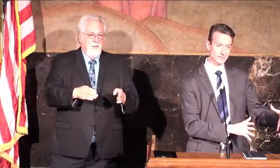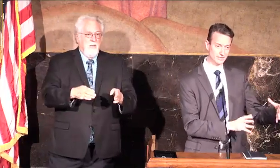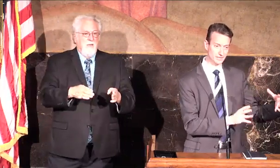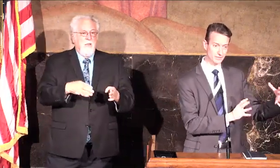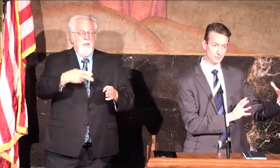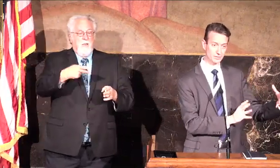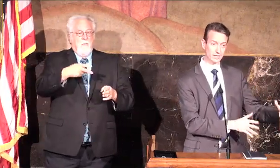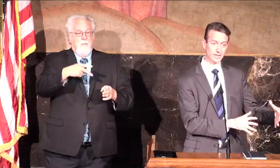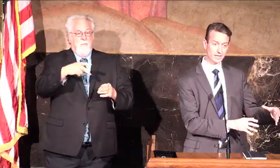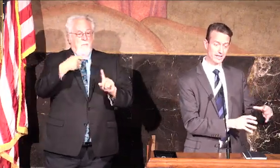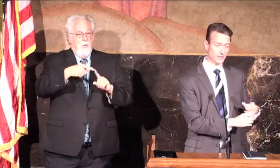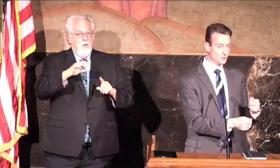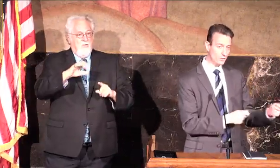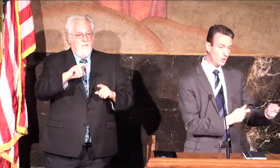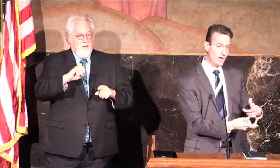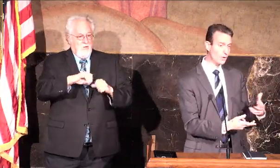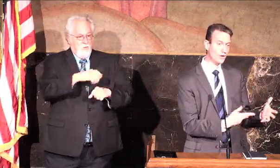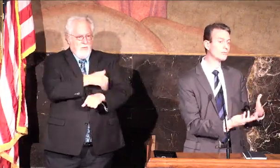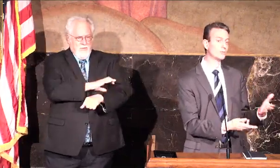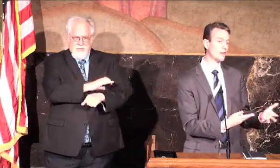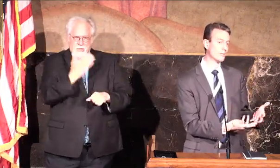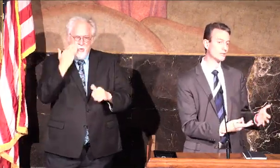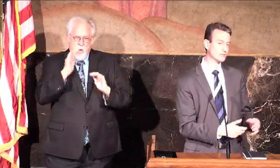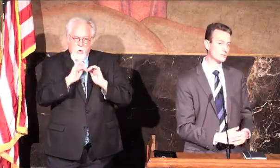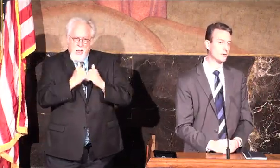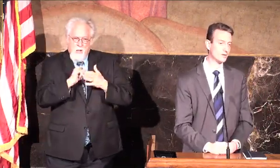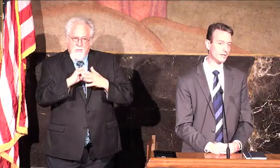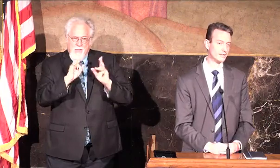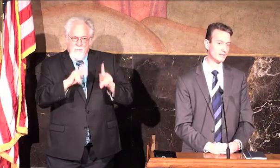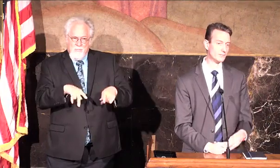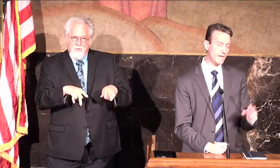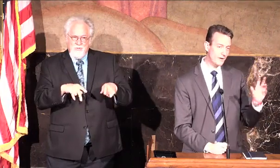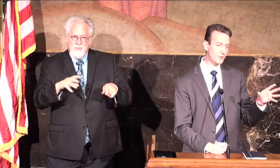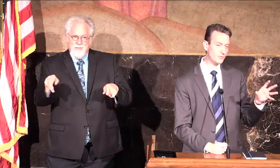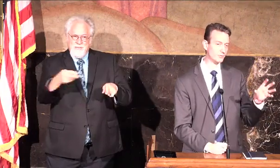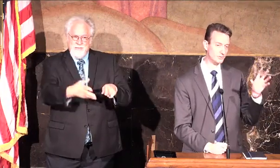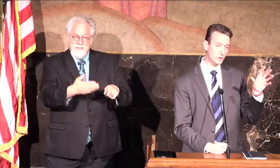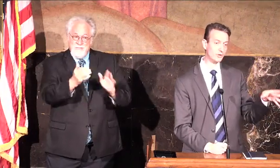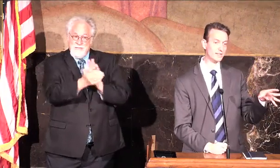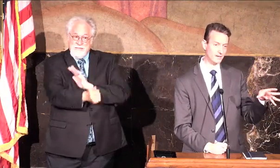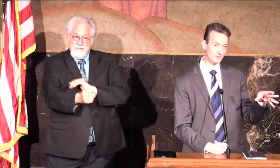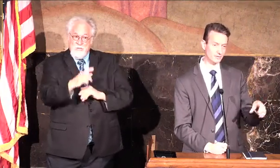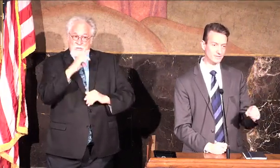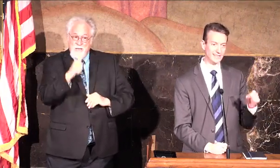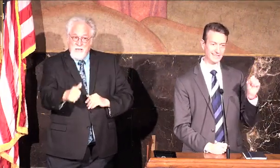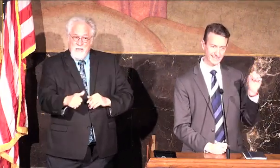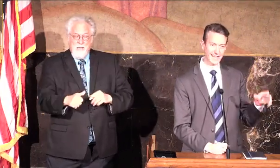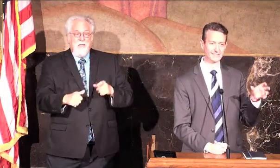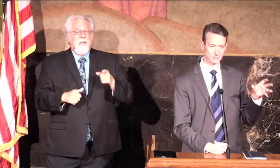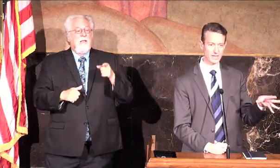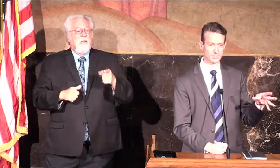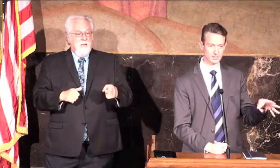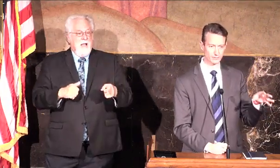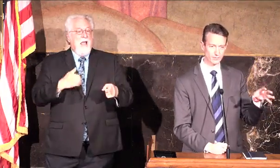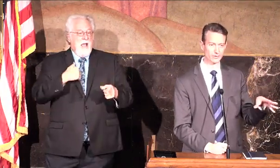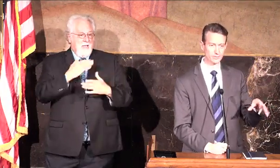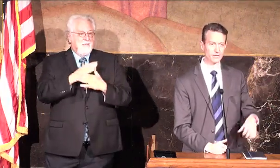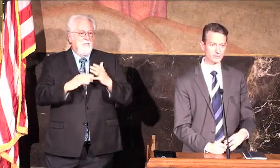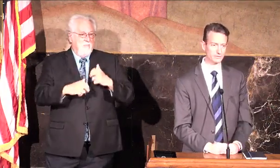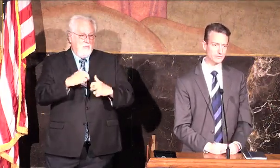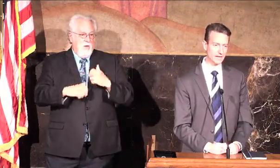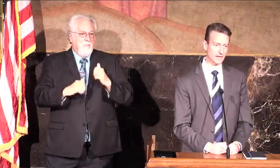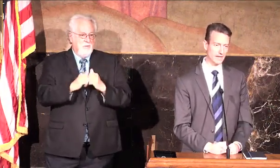point-of-care test into a clinic, you don't know how comfortable that person is with operating that test, and we have heard from some early adopters they had some challenges with